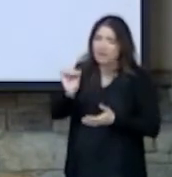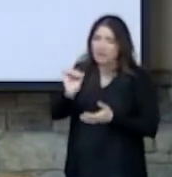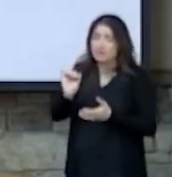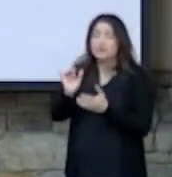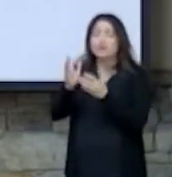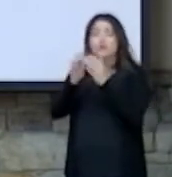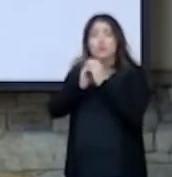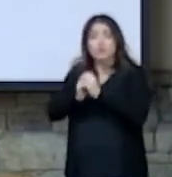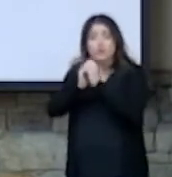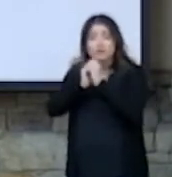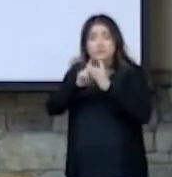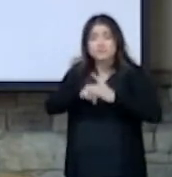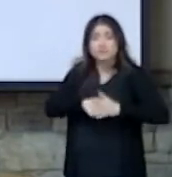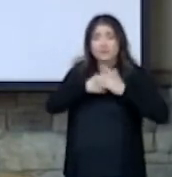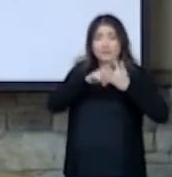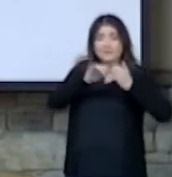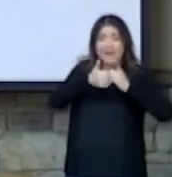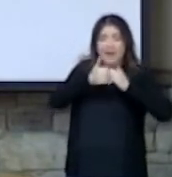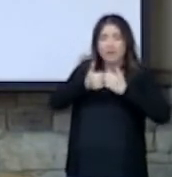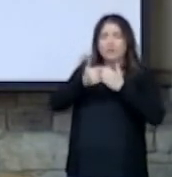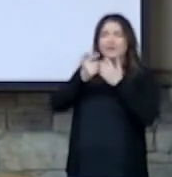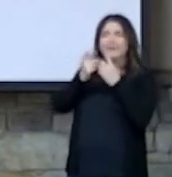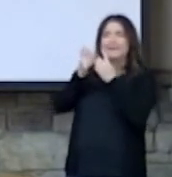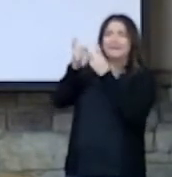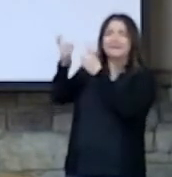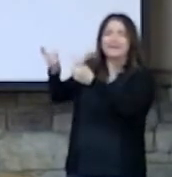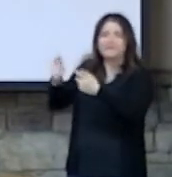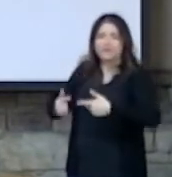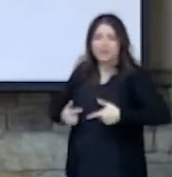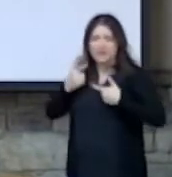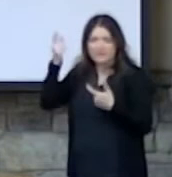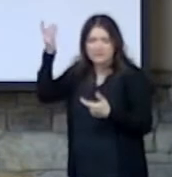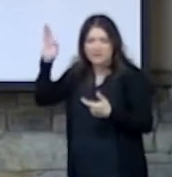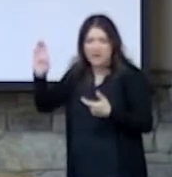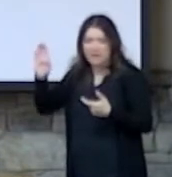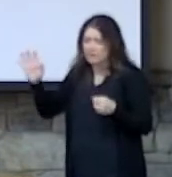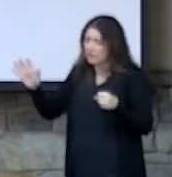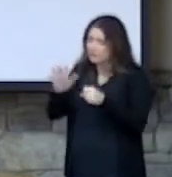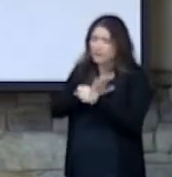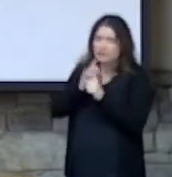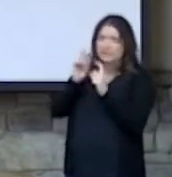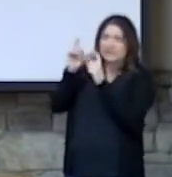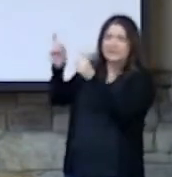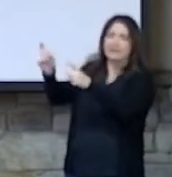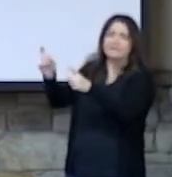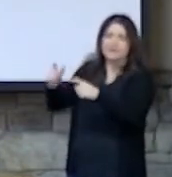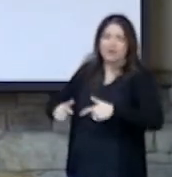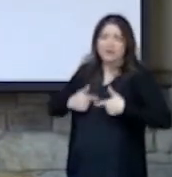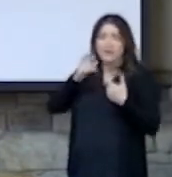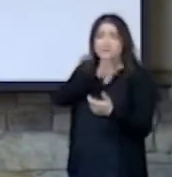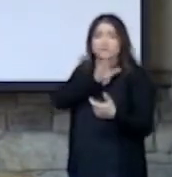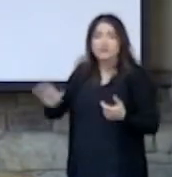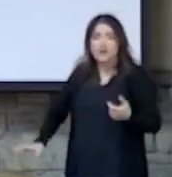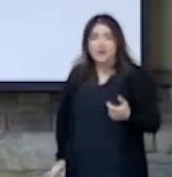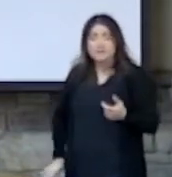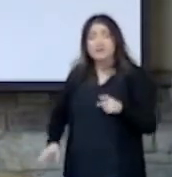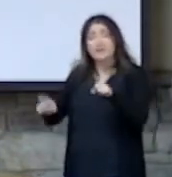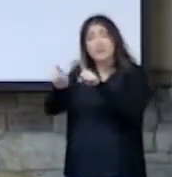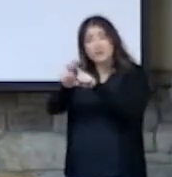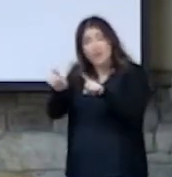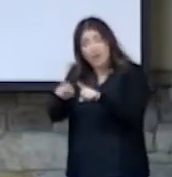ultimately starts with us giving our lives to God, completely giving our lives to Christ. But then it